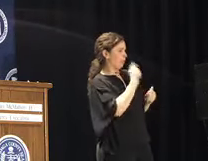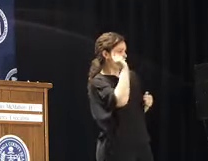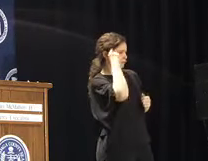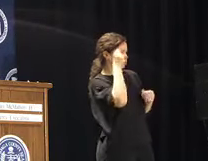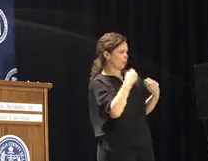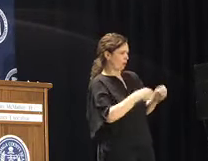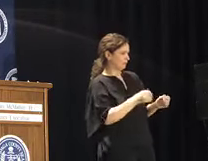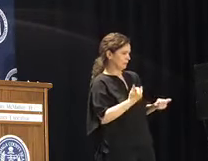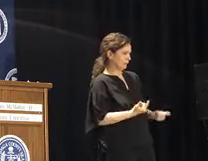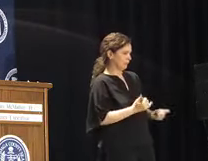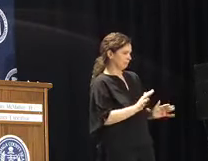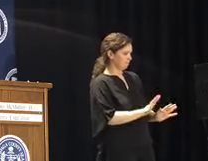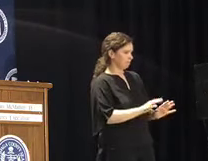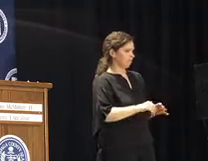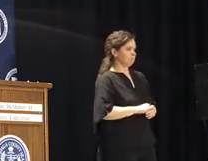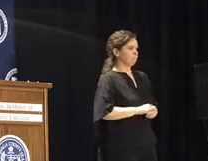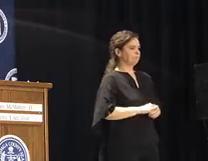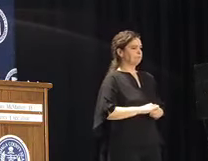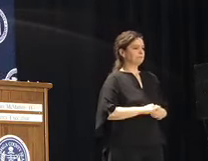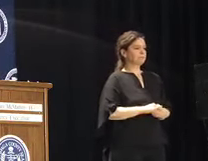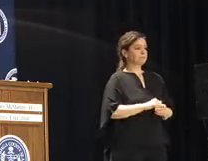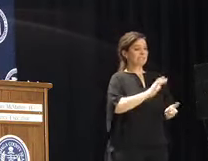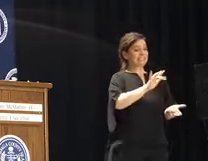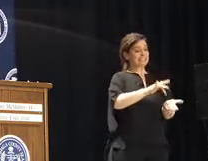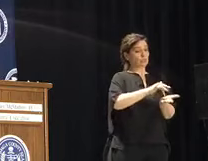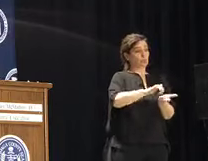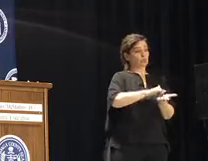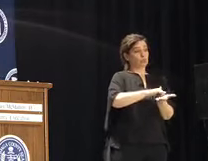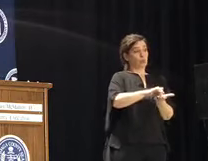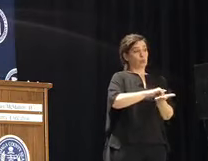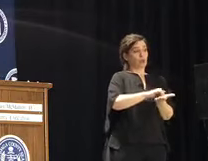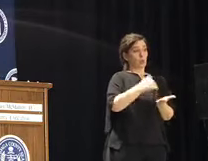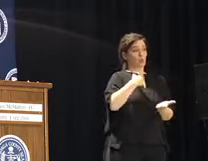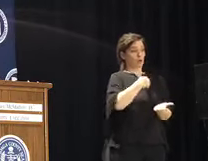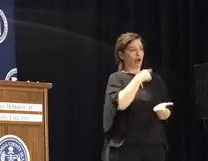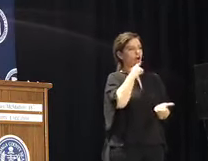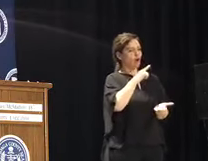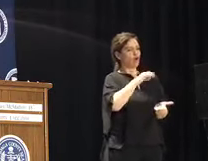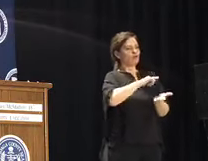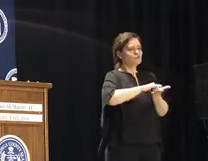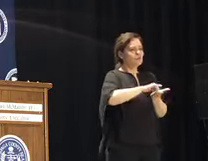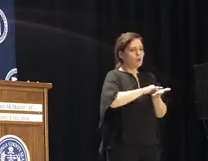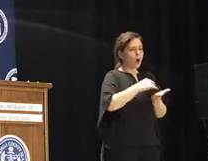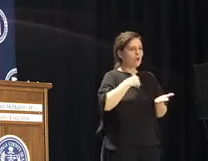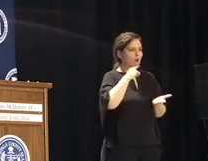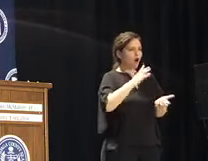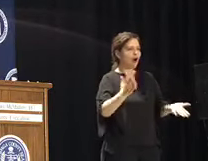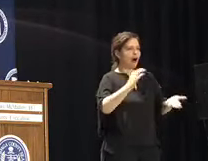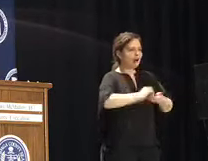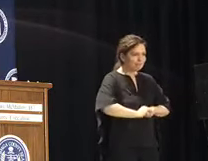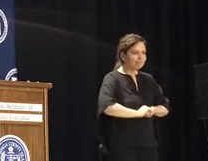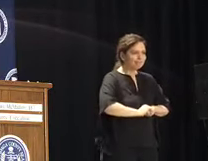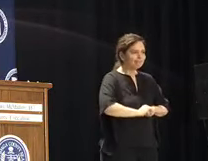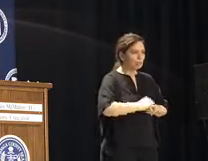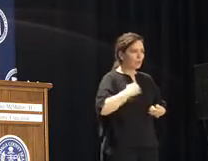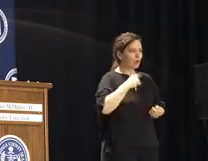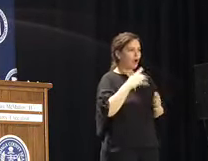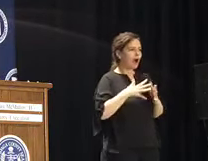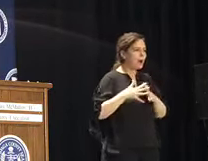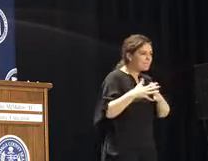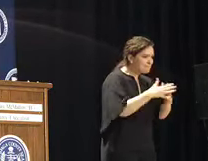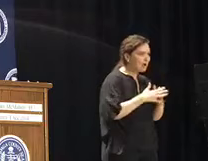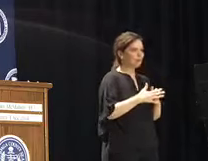we are Central New Yorkers, we are New Yorkers, we are Americans, and we have been ahead of this curve